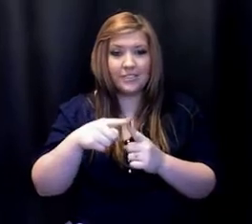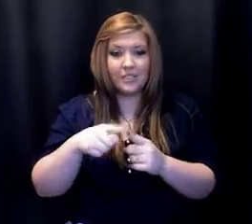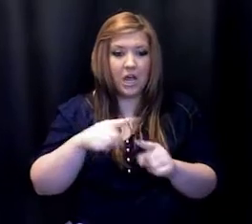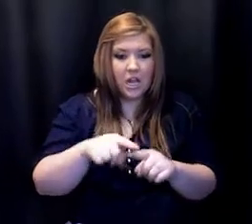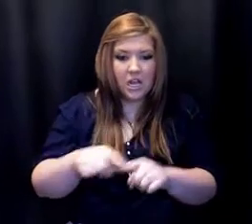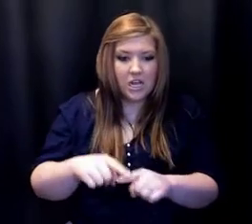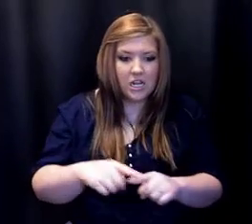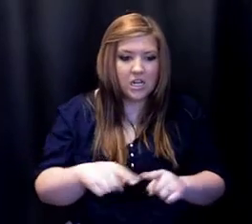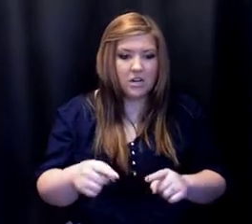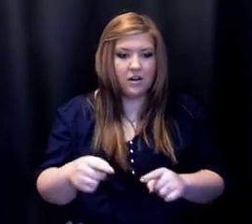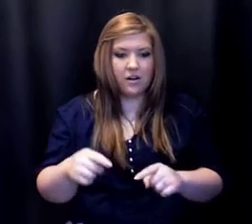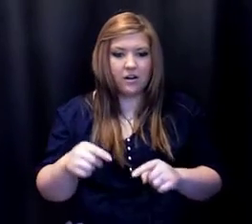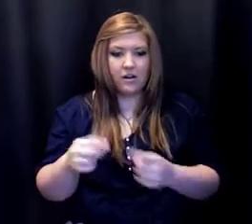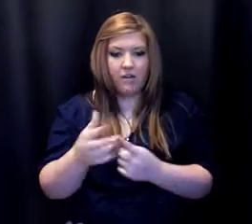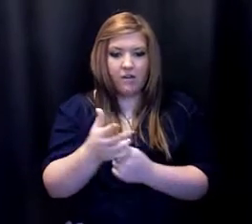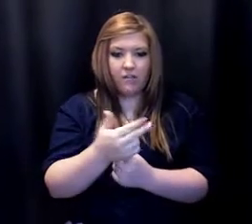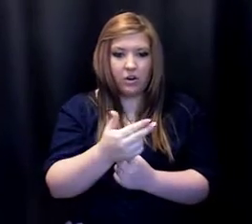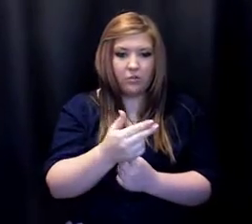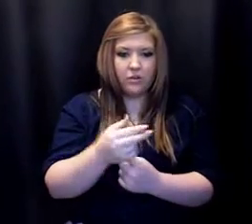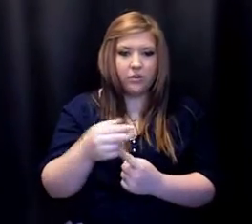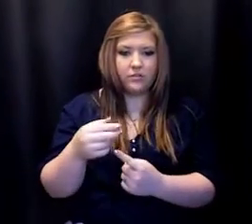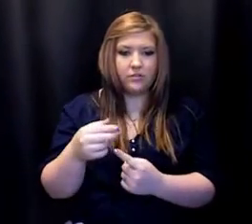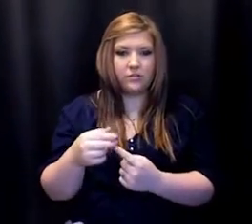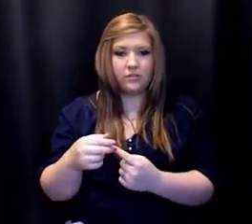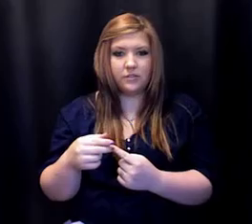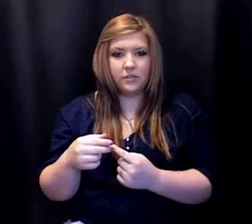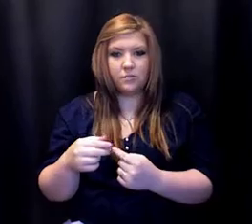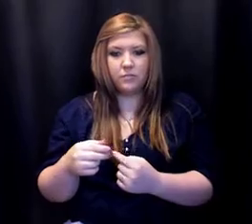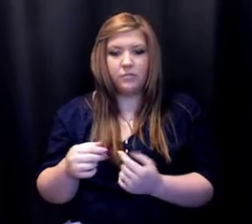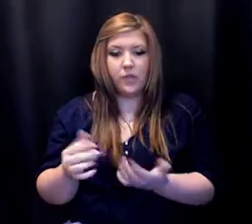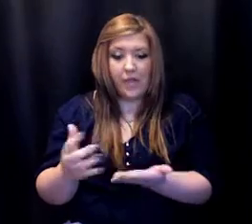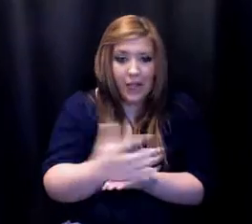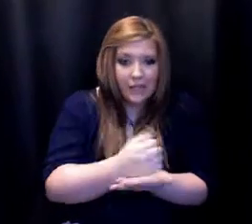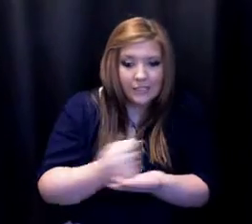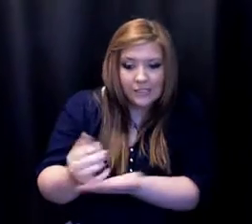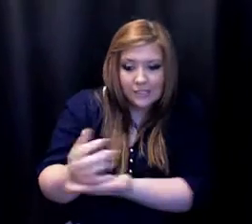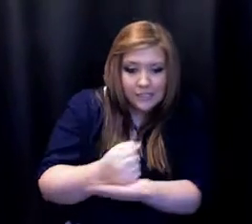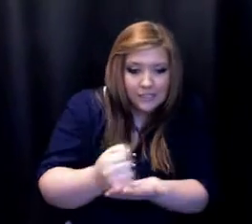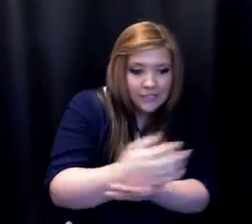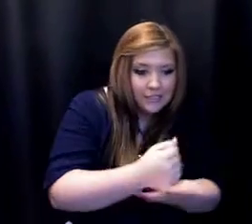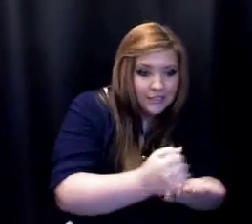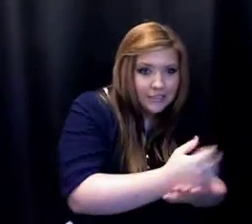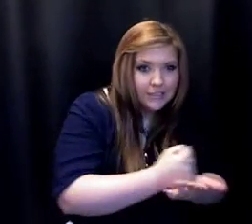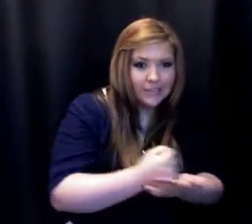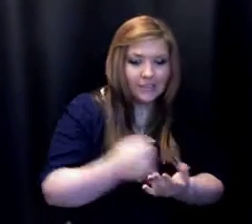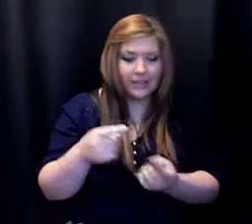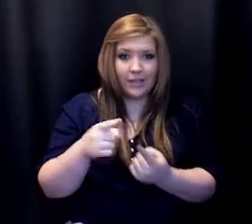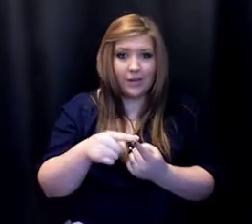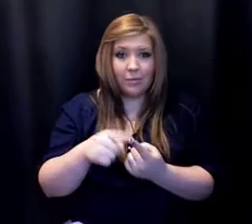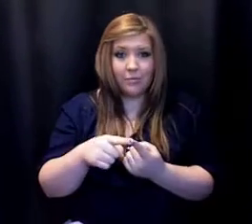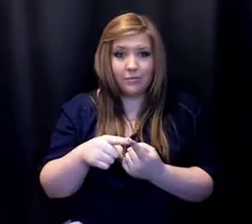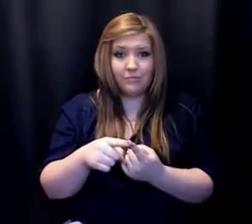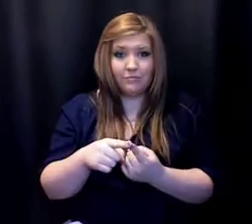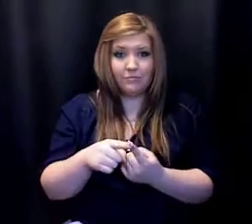Inn and the Hilton Garden Inn, and we tried to get as many points as I could, because I figured if I got to pay for a